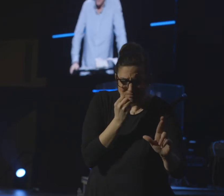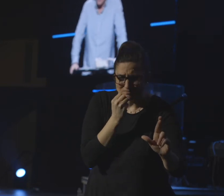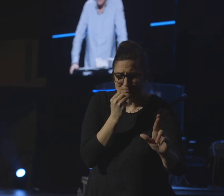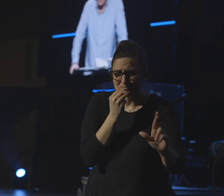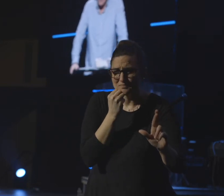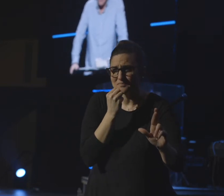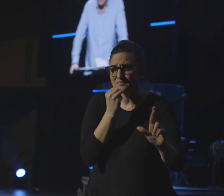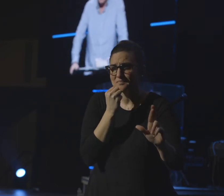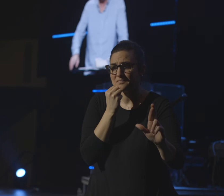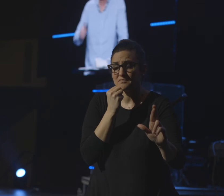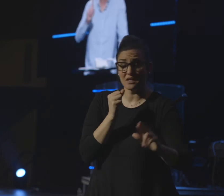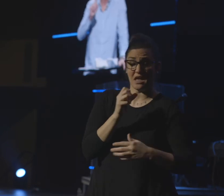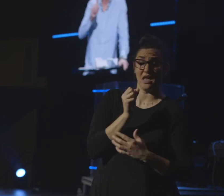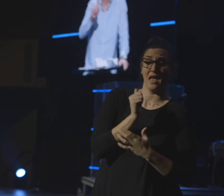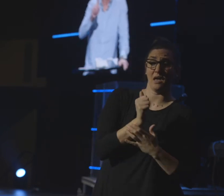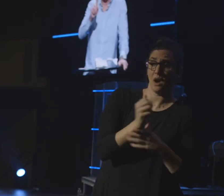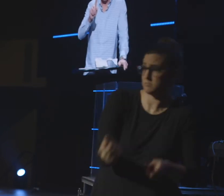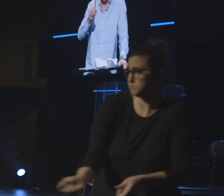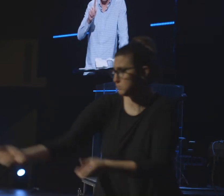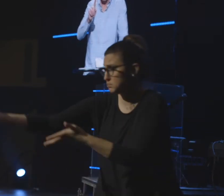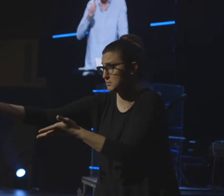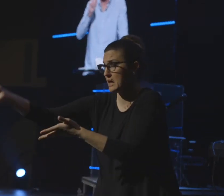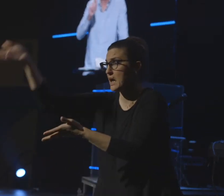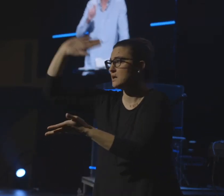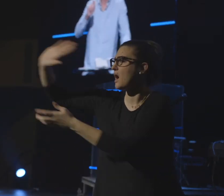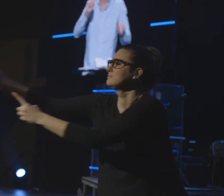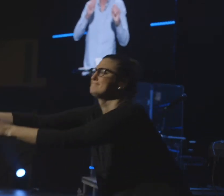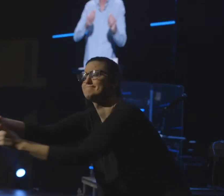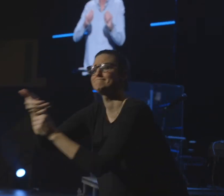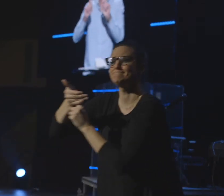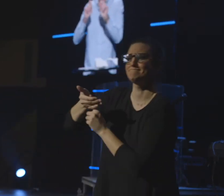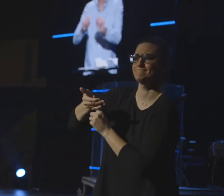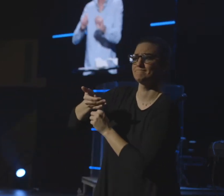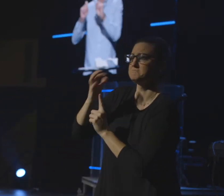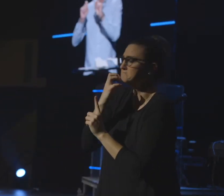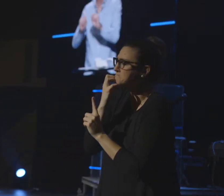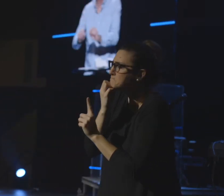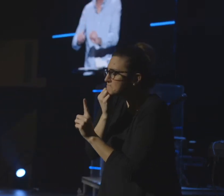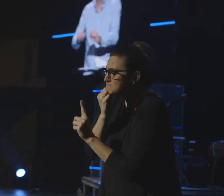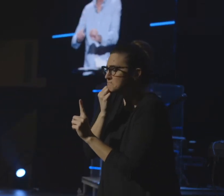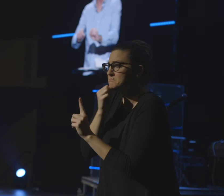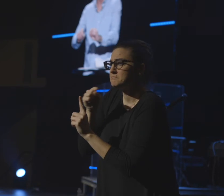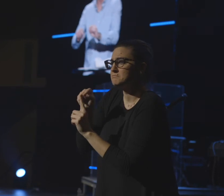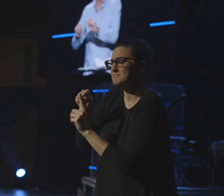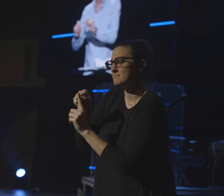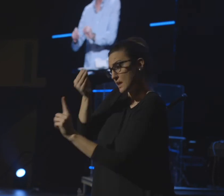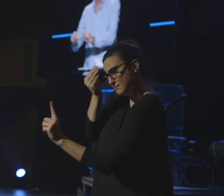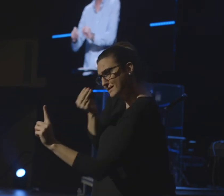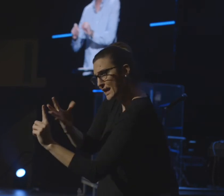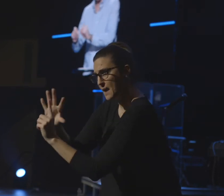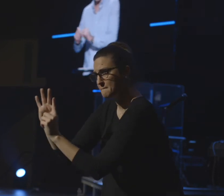Get rid of her. But he uses her to send a message back to